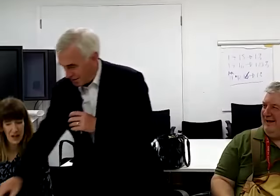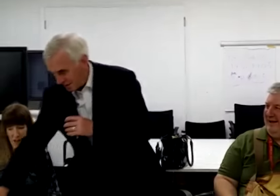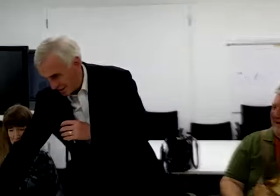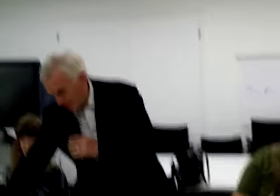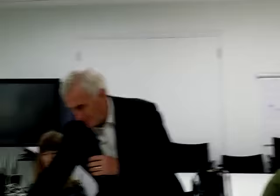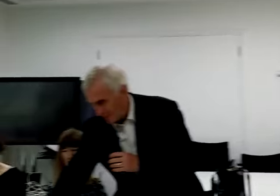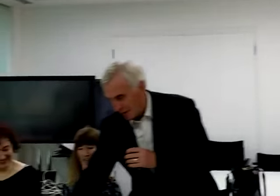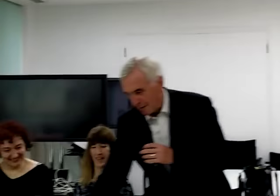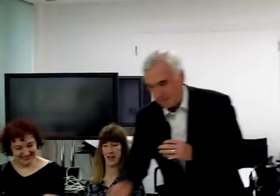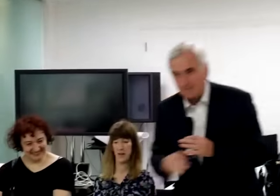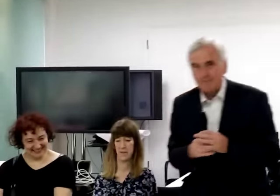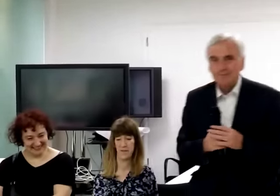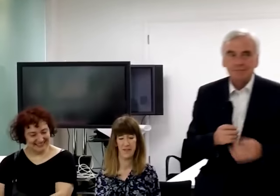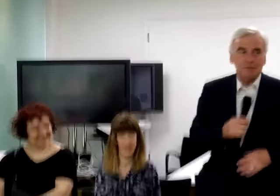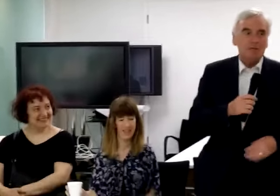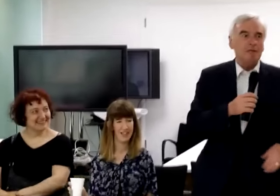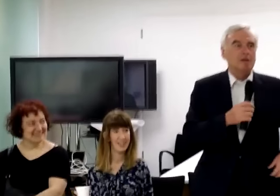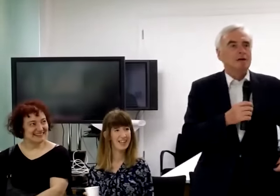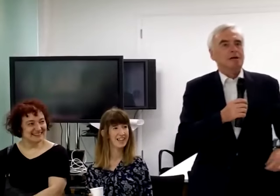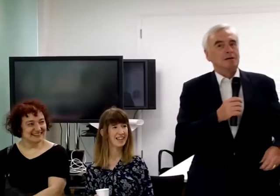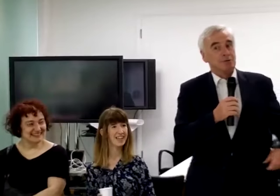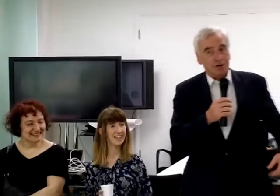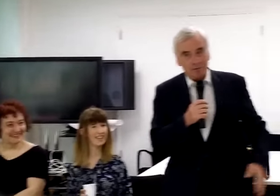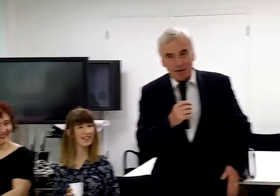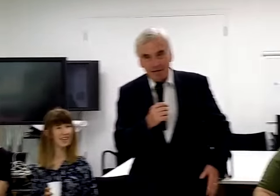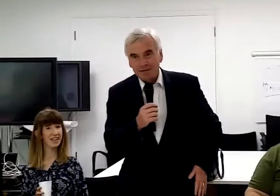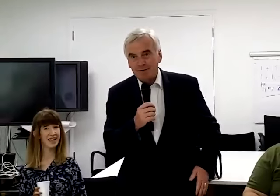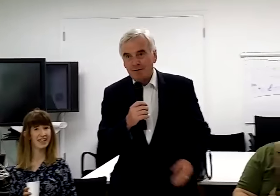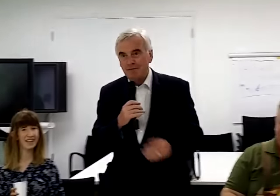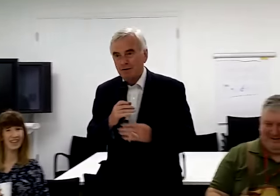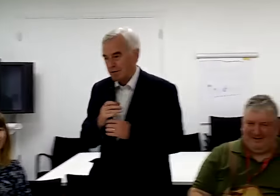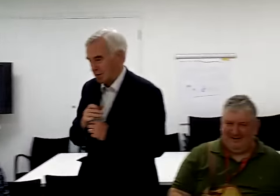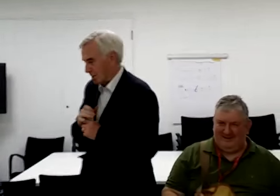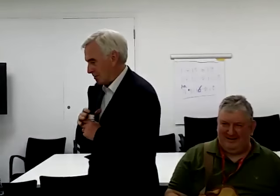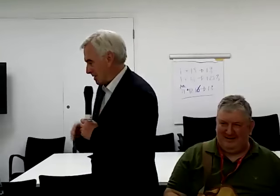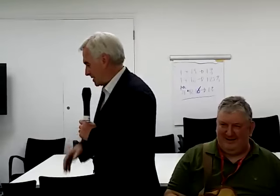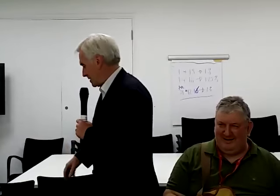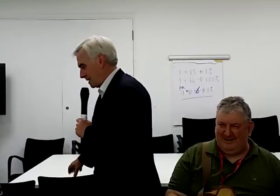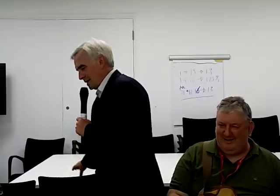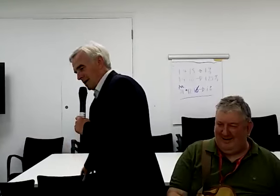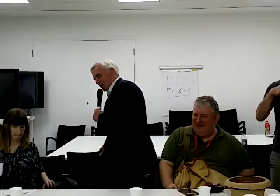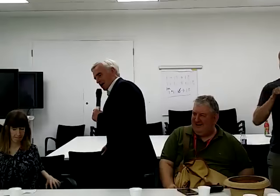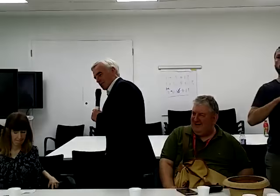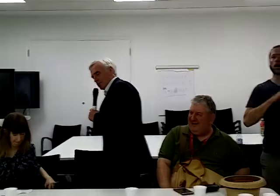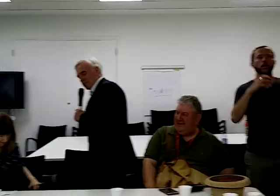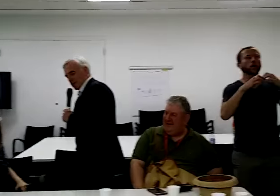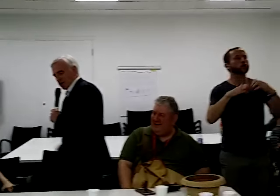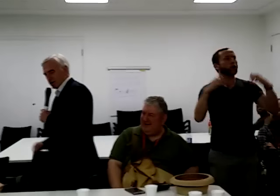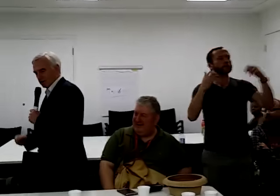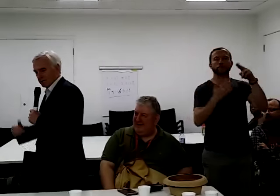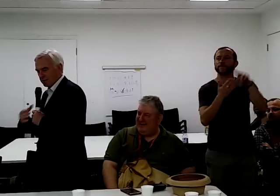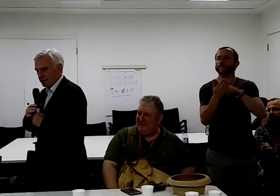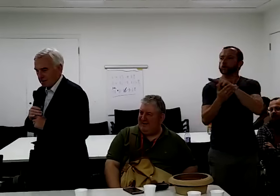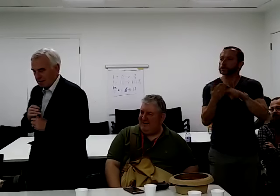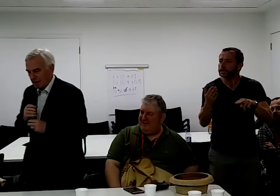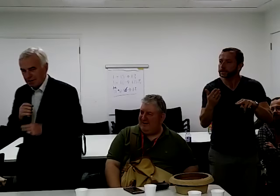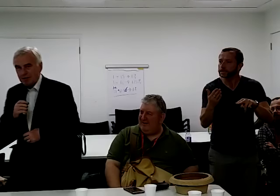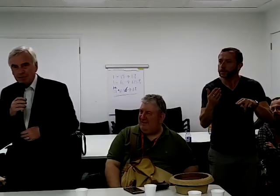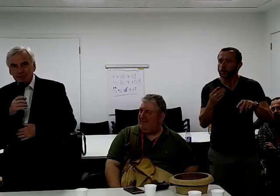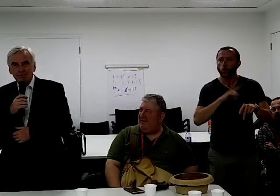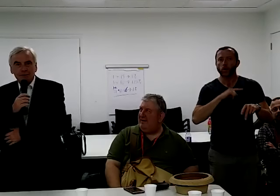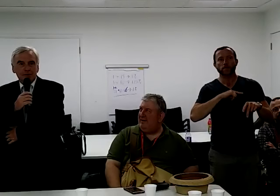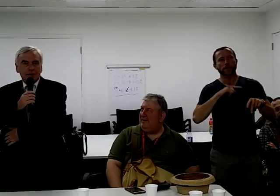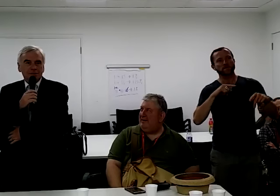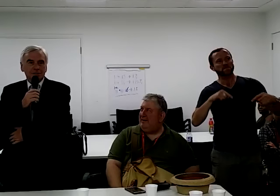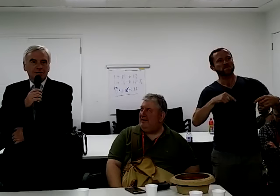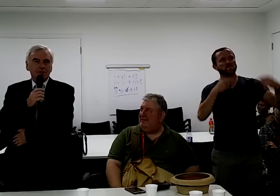I'm very glad to see him, and I'll just hand over now. Thanks a lot. I'm sorry I'm late. We've been voting at the Commons, and we've been fighting off